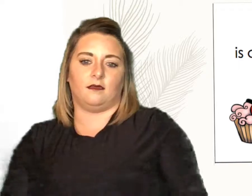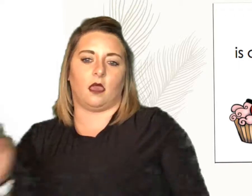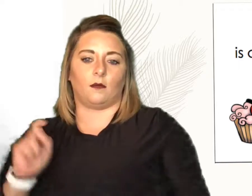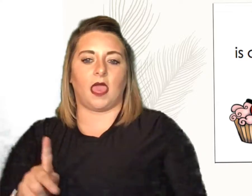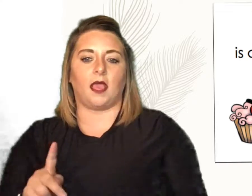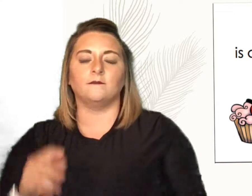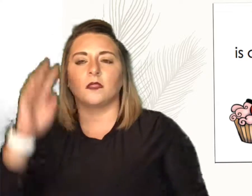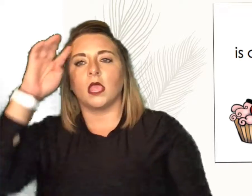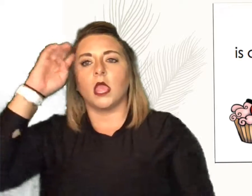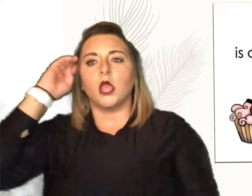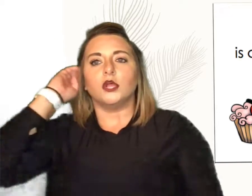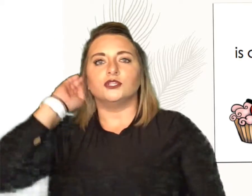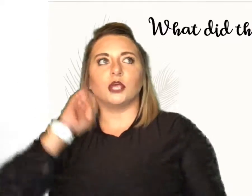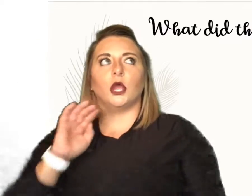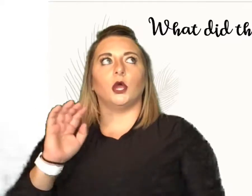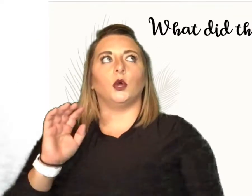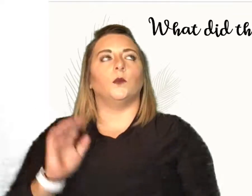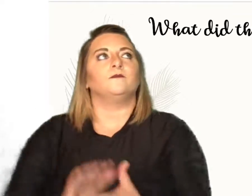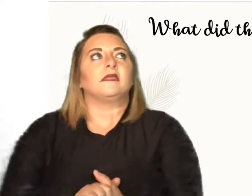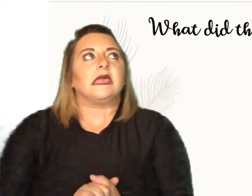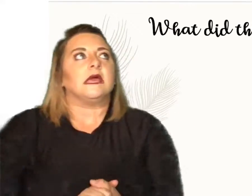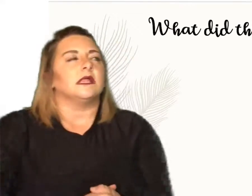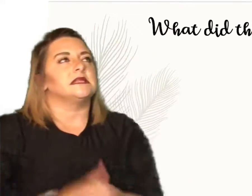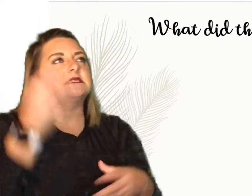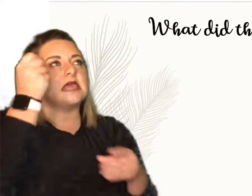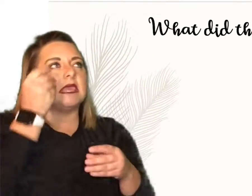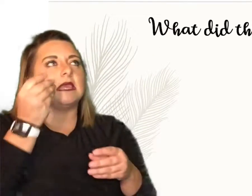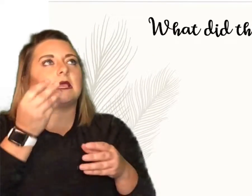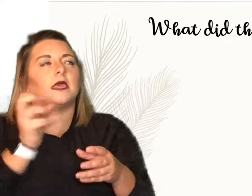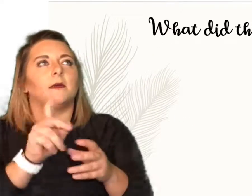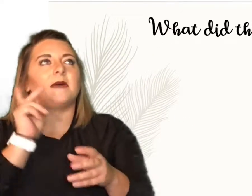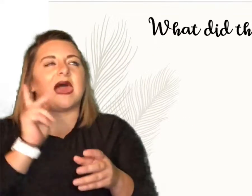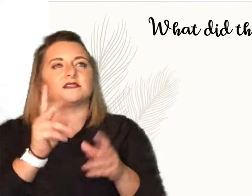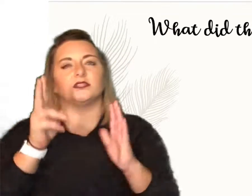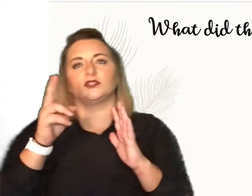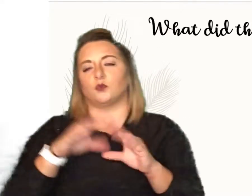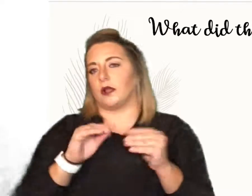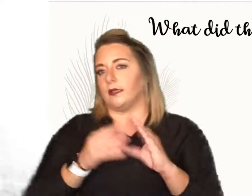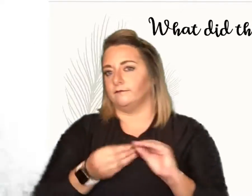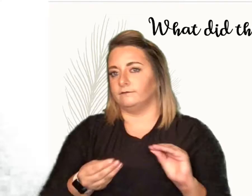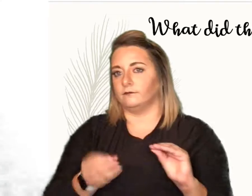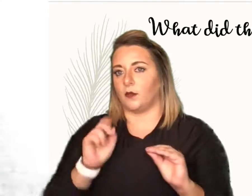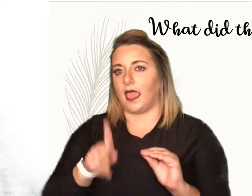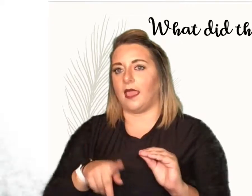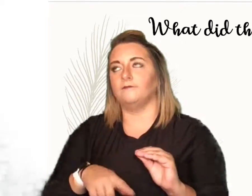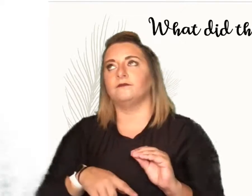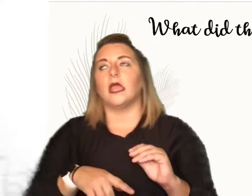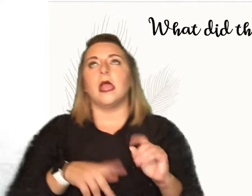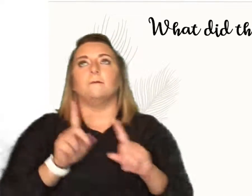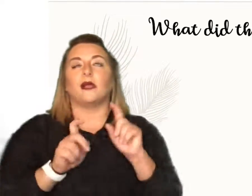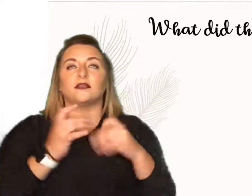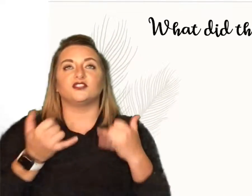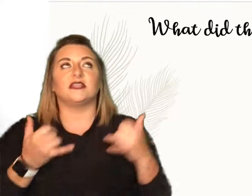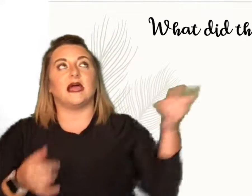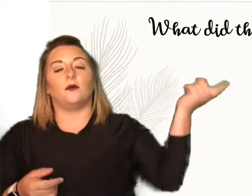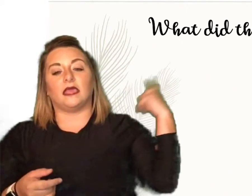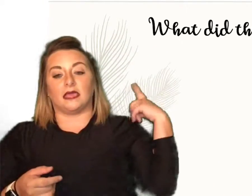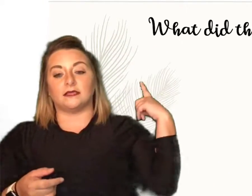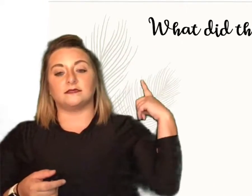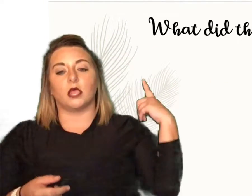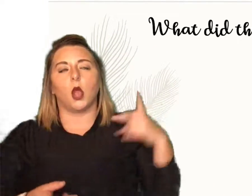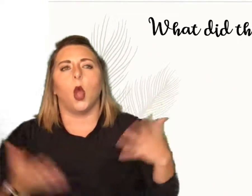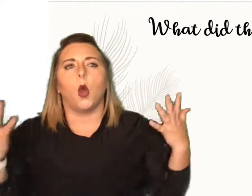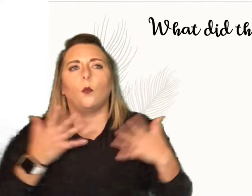thing, okay? So let's think back to the story, okay? My question